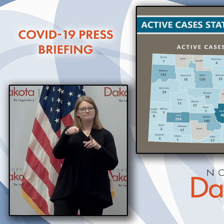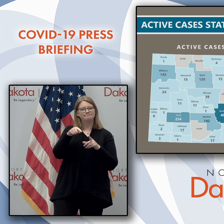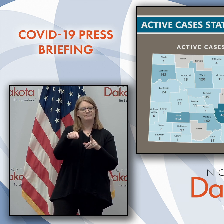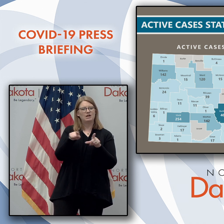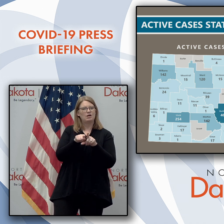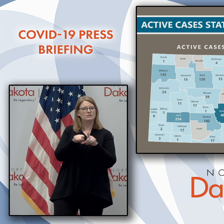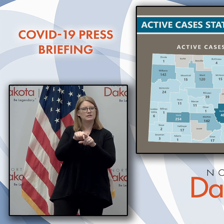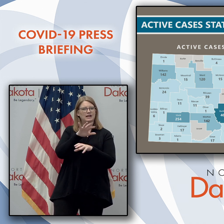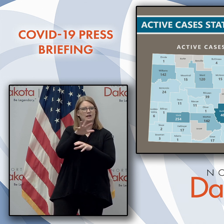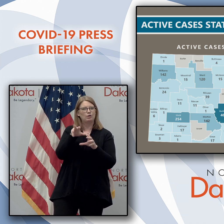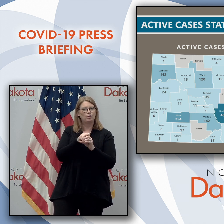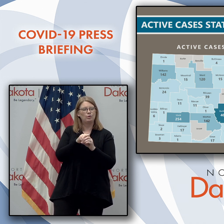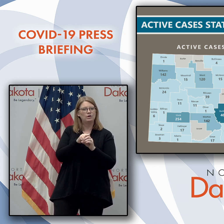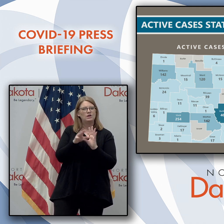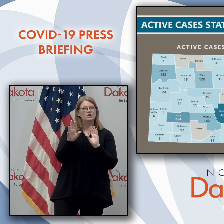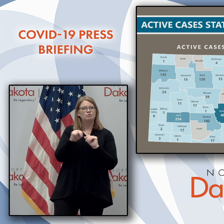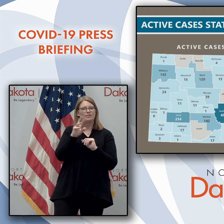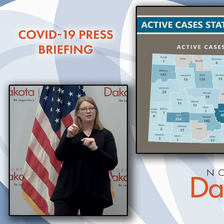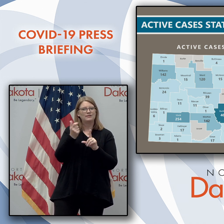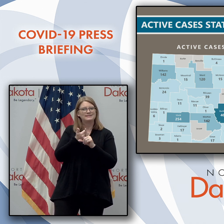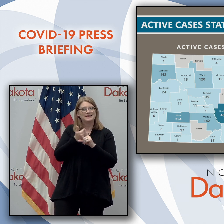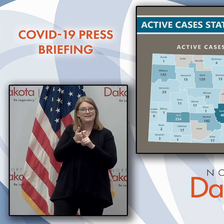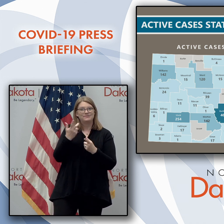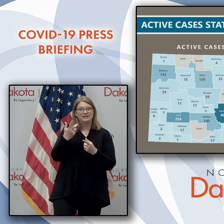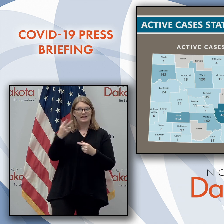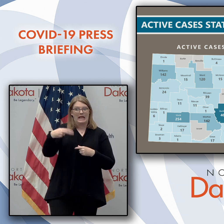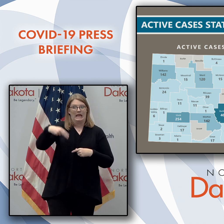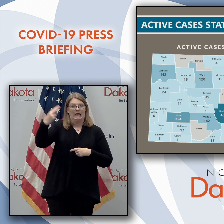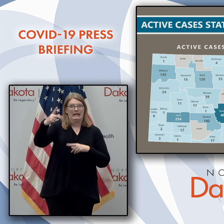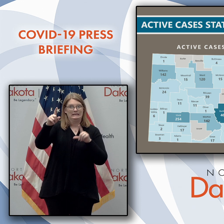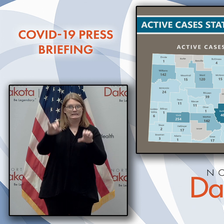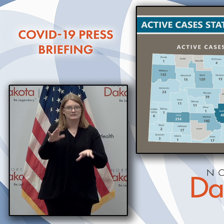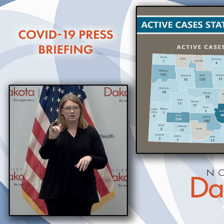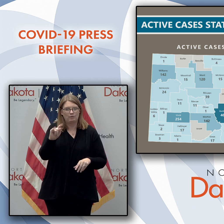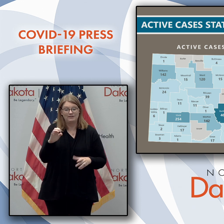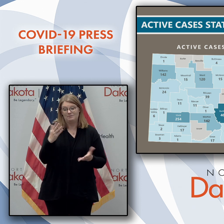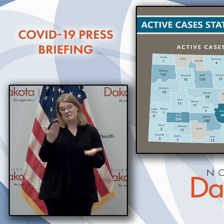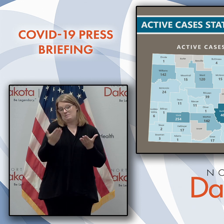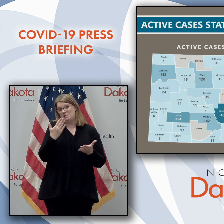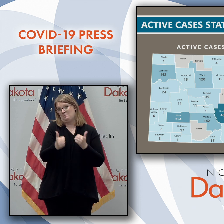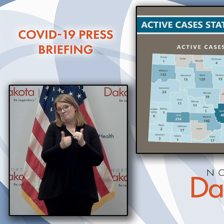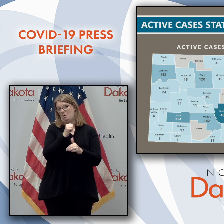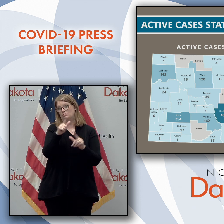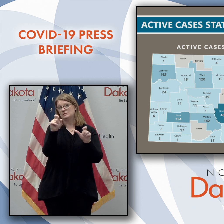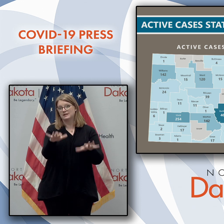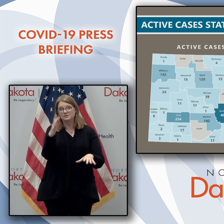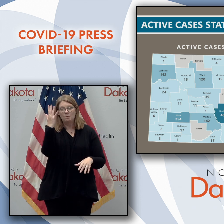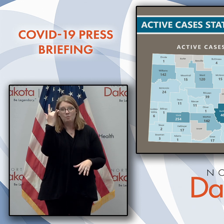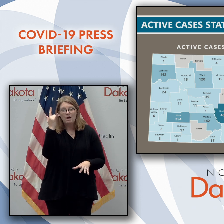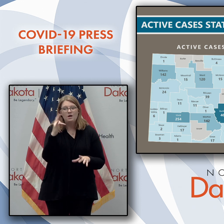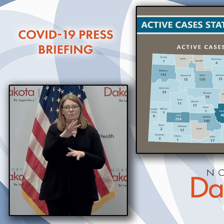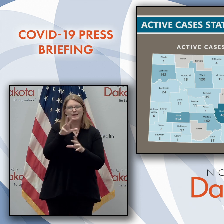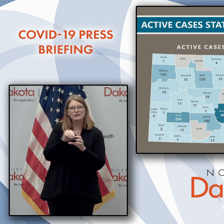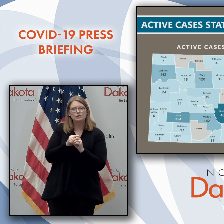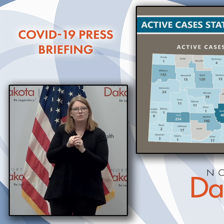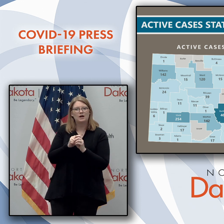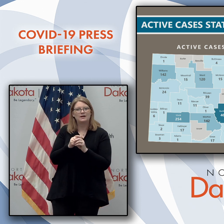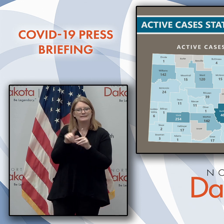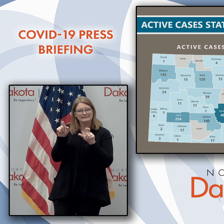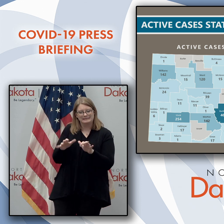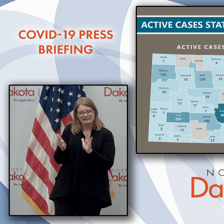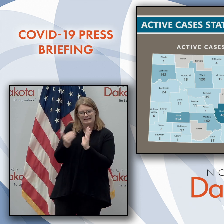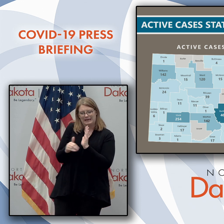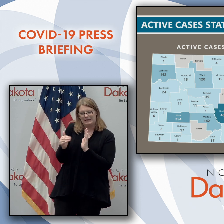that North Dakota has among the highest testing rate, if not the highest testing rate, when we include our serial testing of long-term